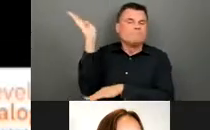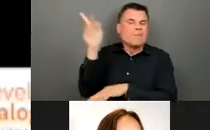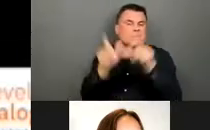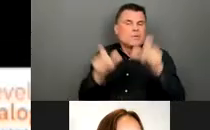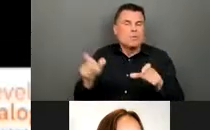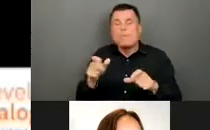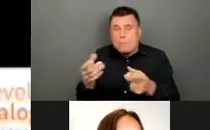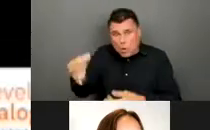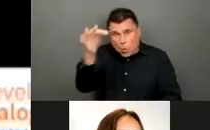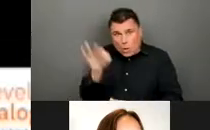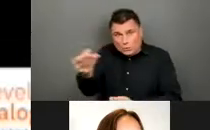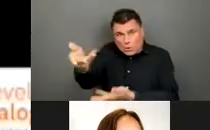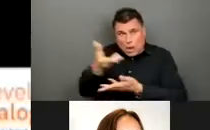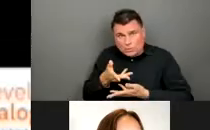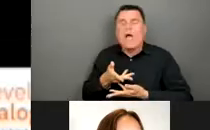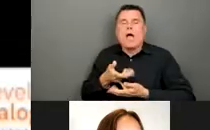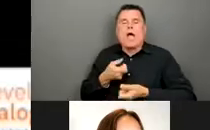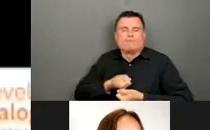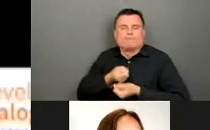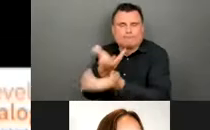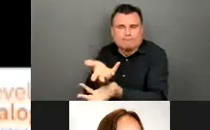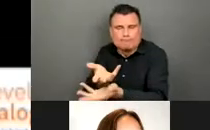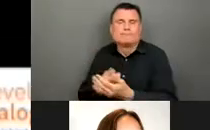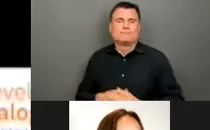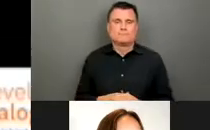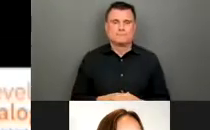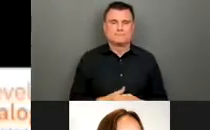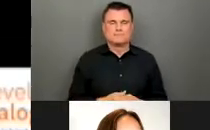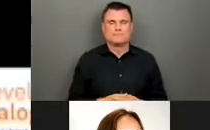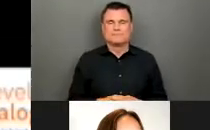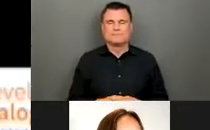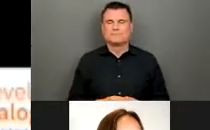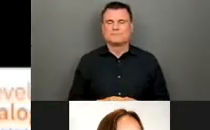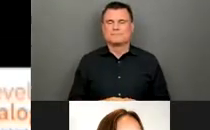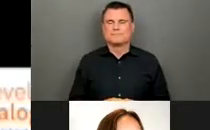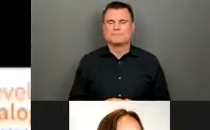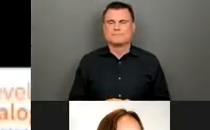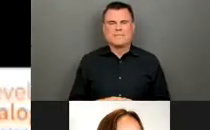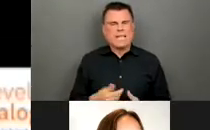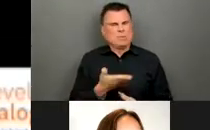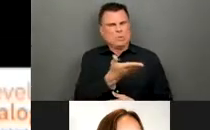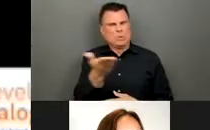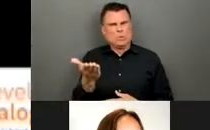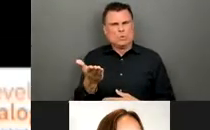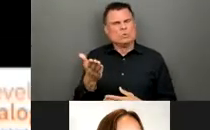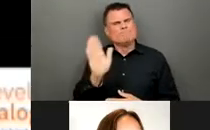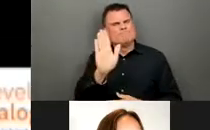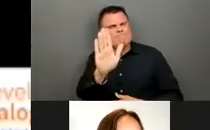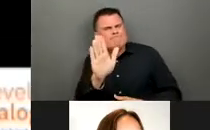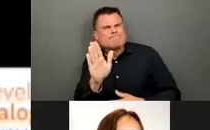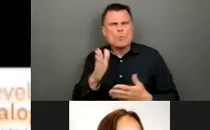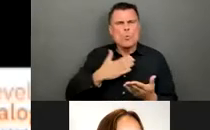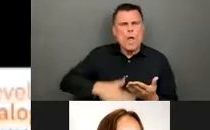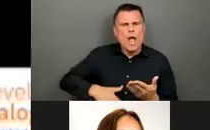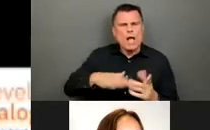invitees to address them. If you want to ask a specific question during the Q&A session that will happen at the end of the